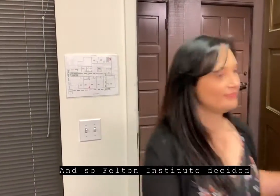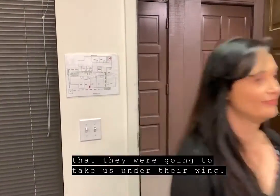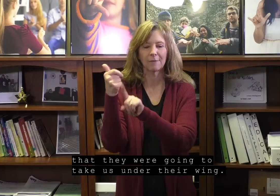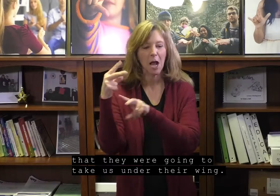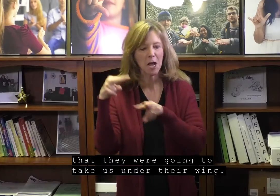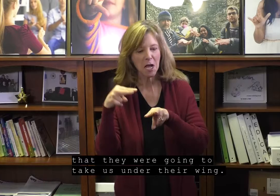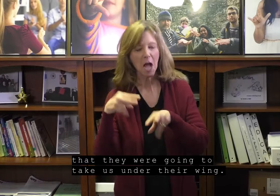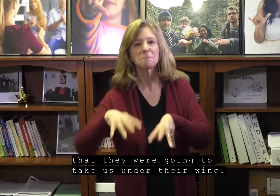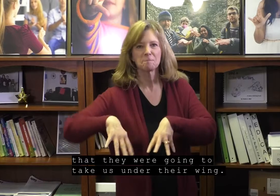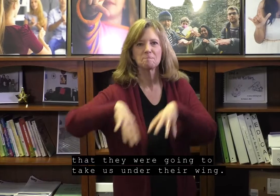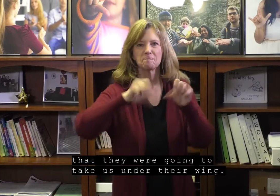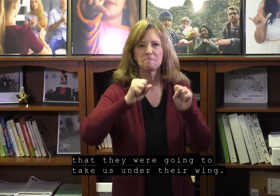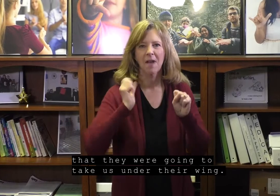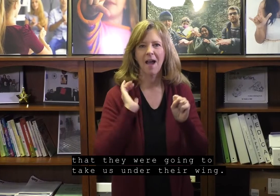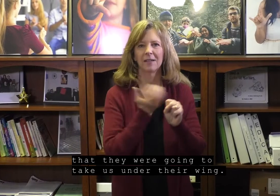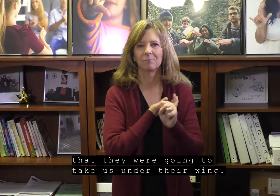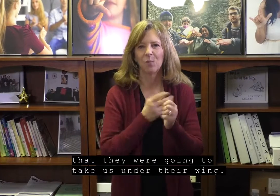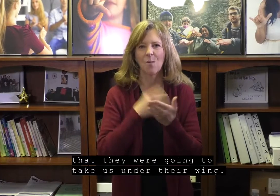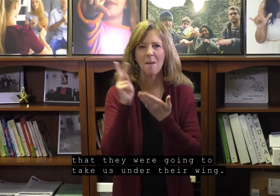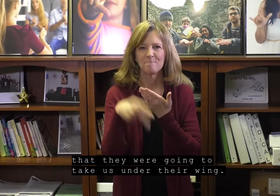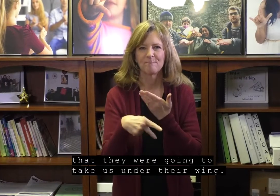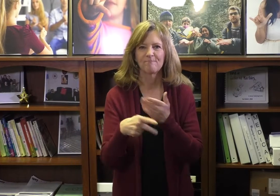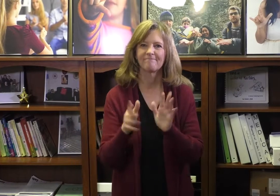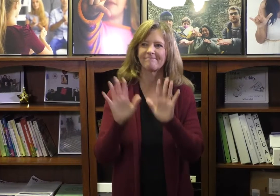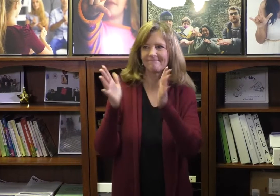Felton Institute decided that they were going to take us under their wing.